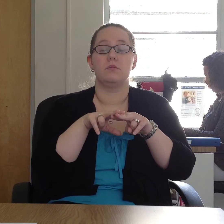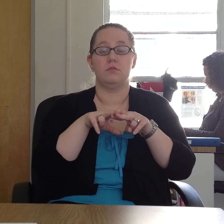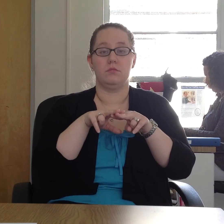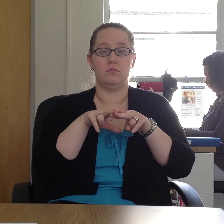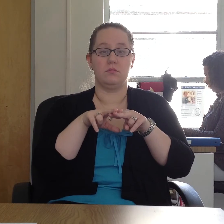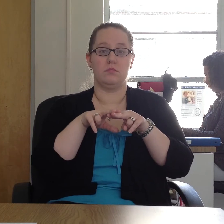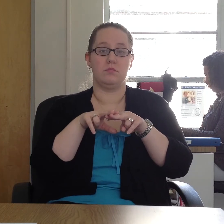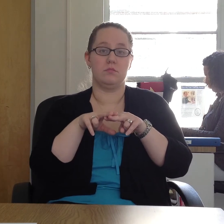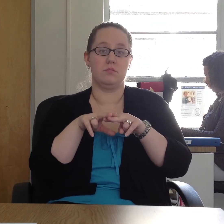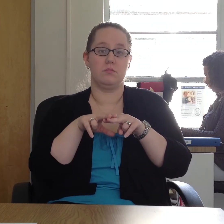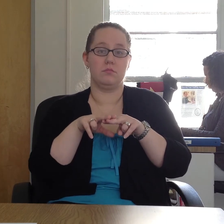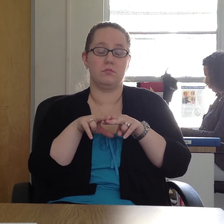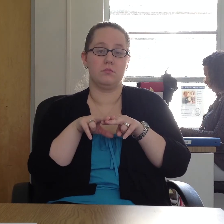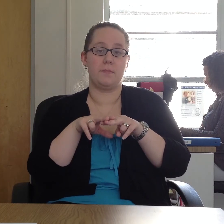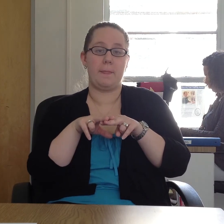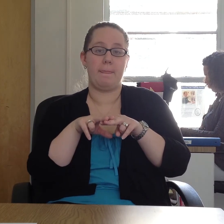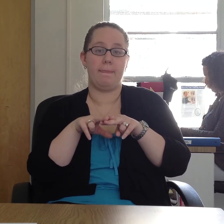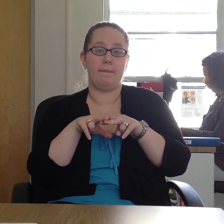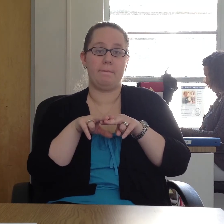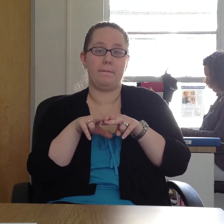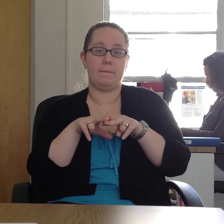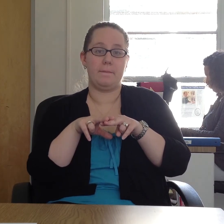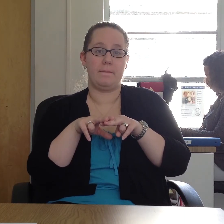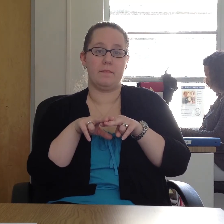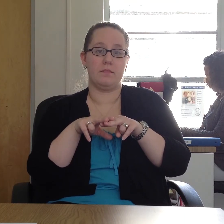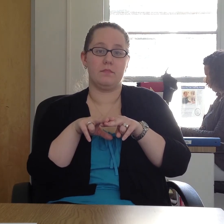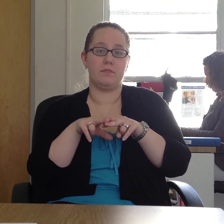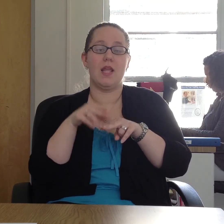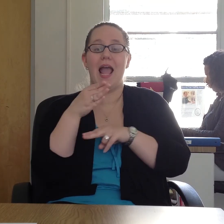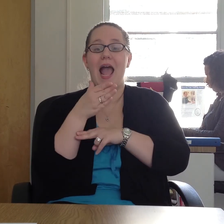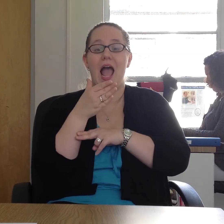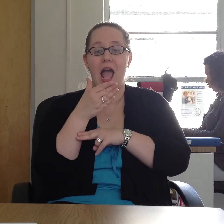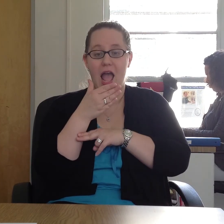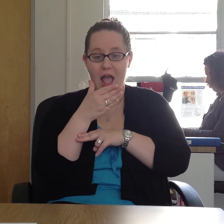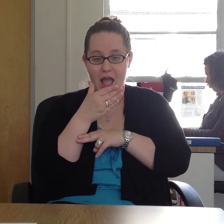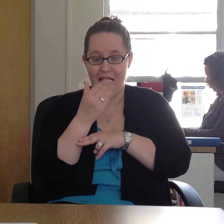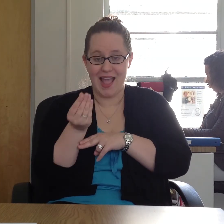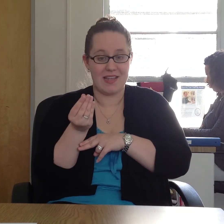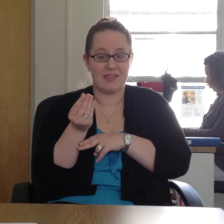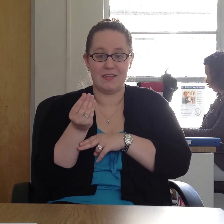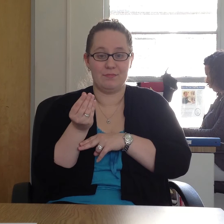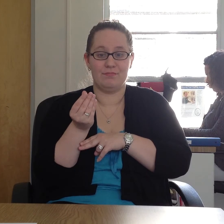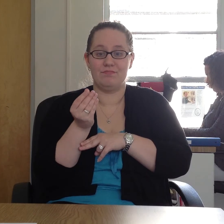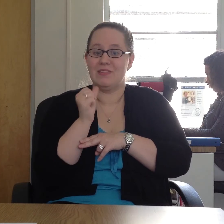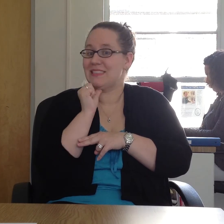and as um, and as such is unavailable to bacteria.